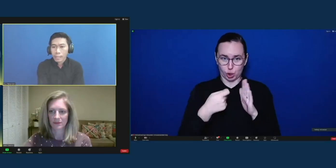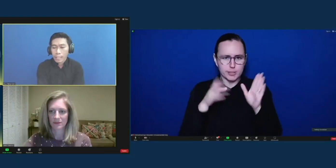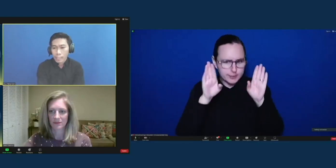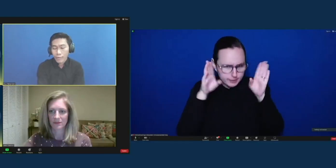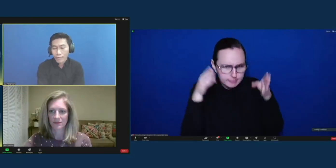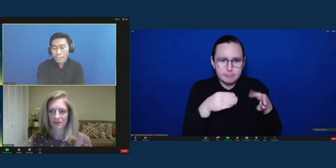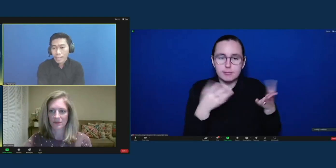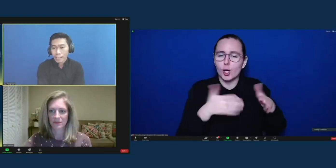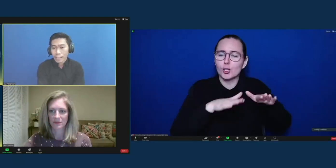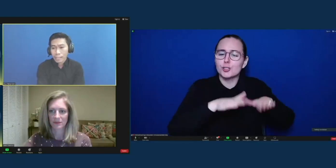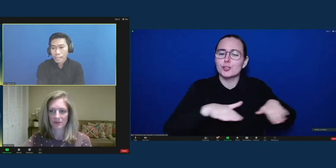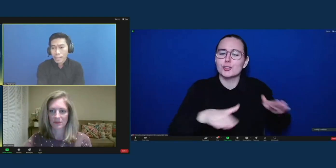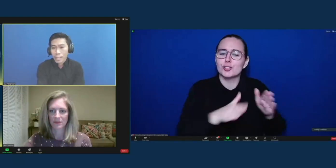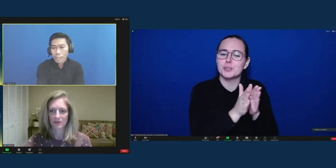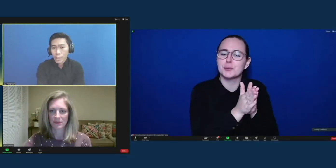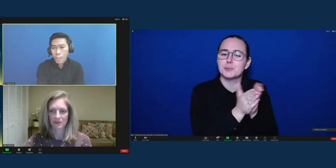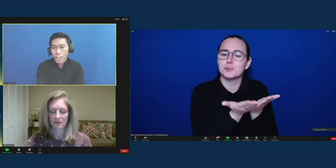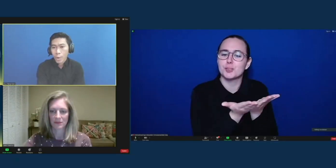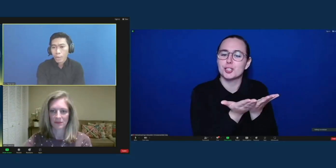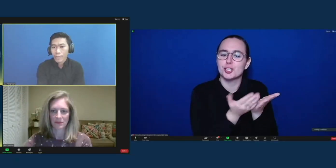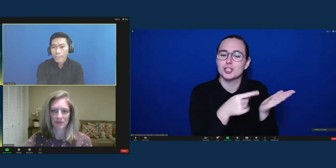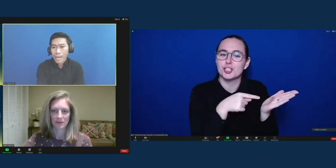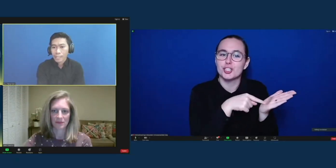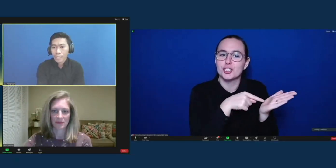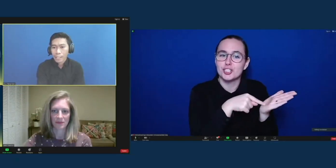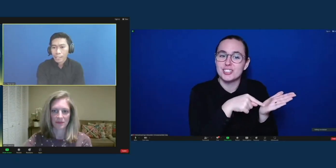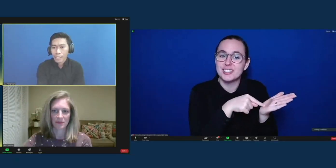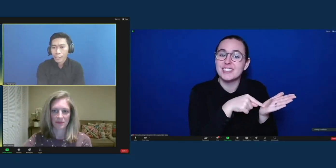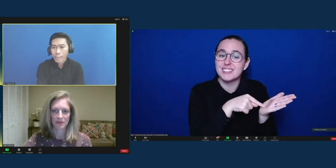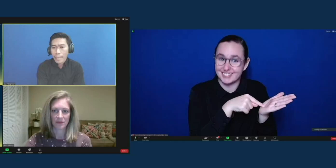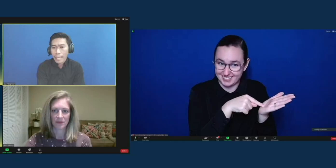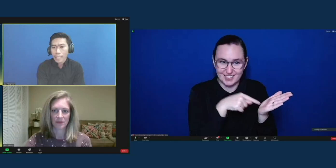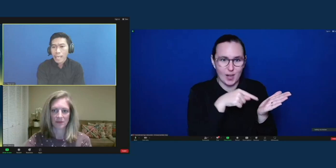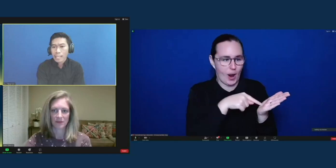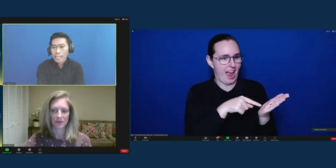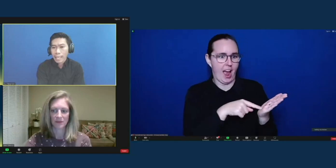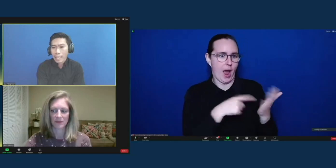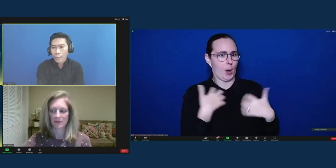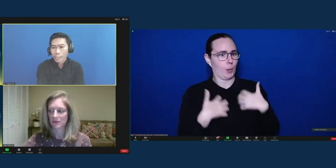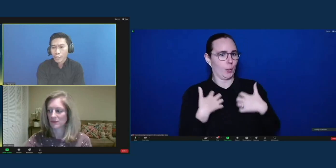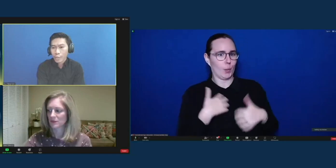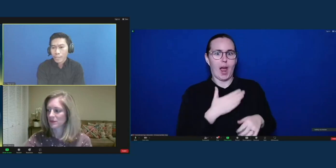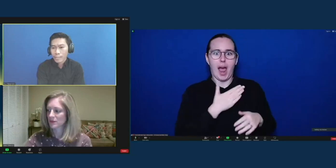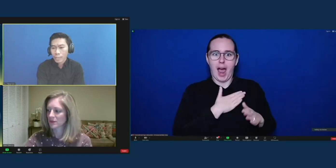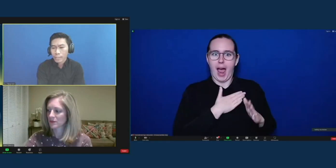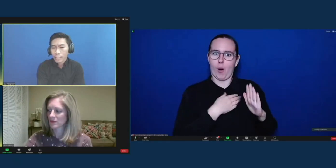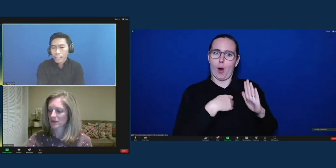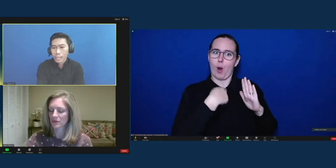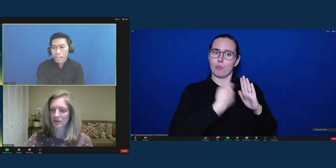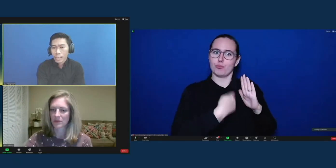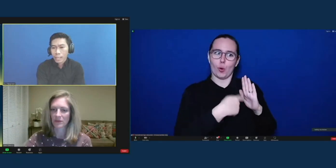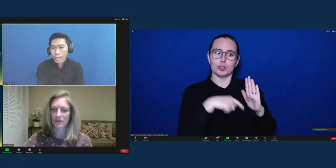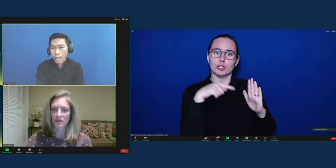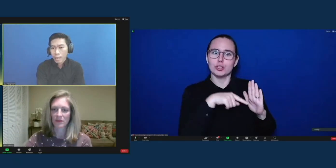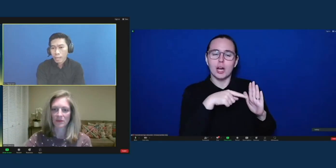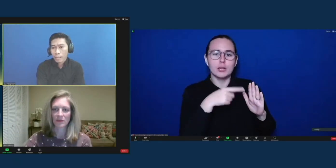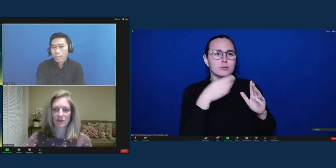and that's our first project. So the goal of the project is really to make sign language storybooks